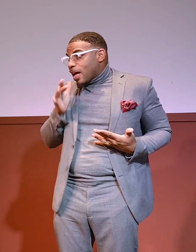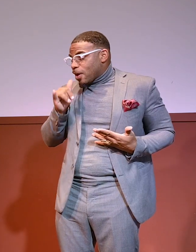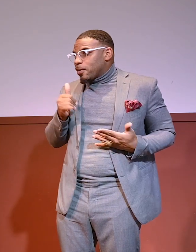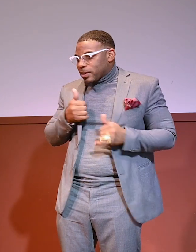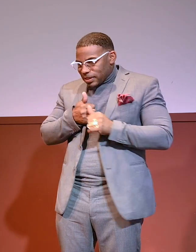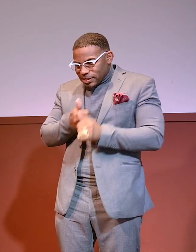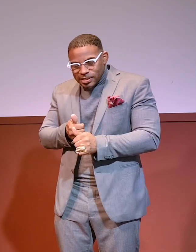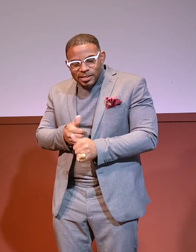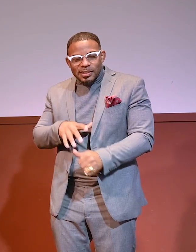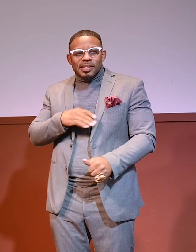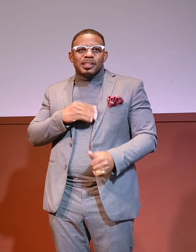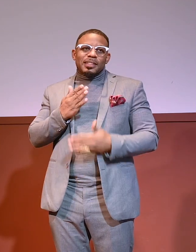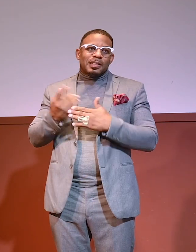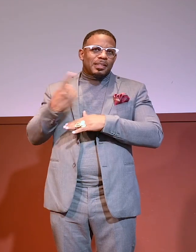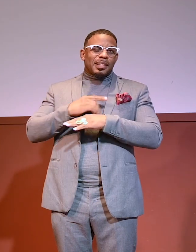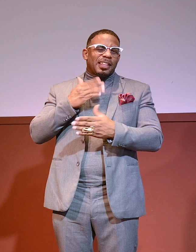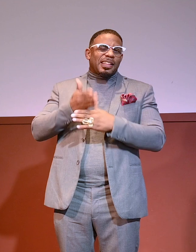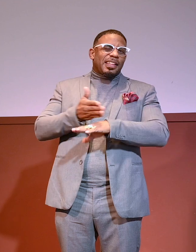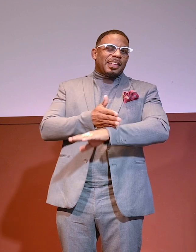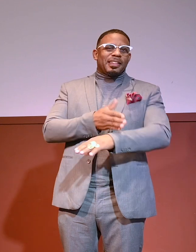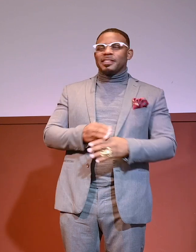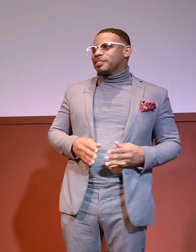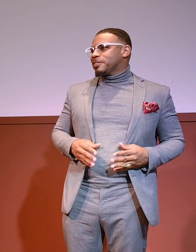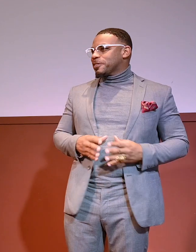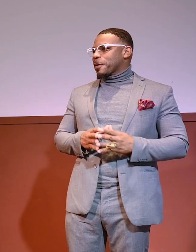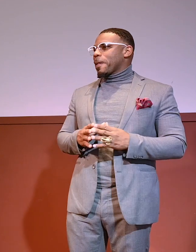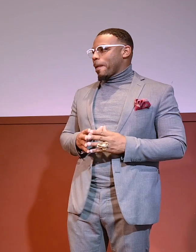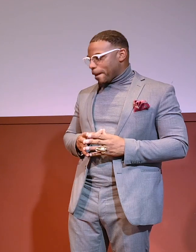right. Someday, I will get back up.